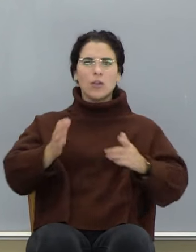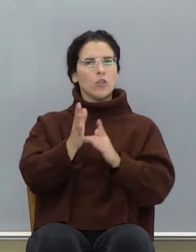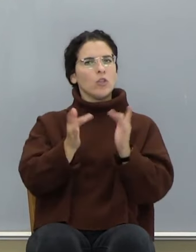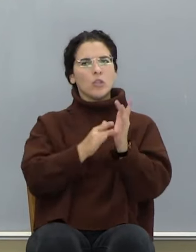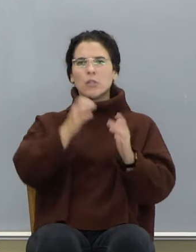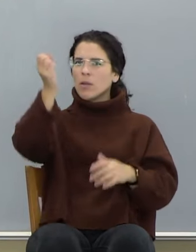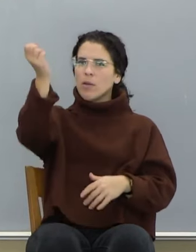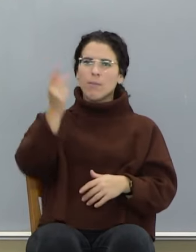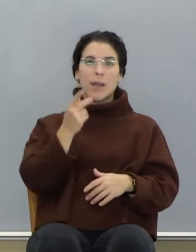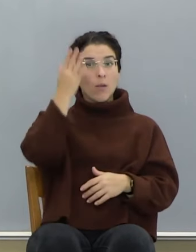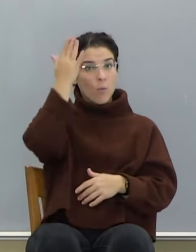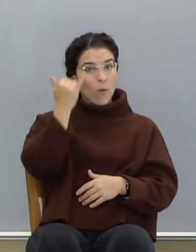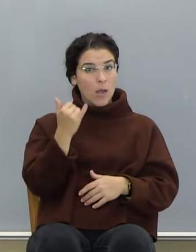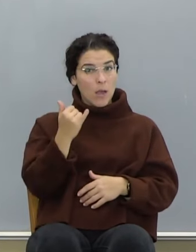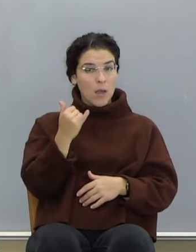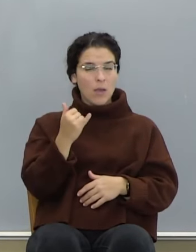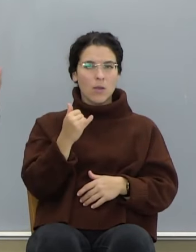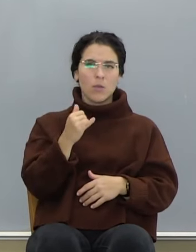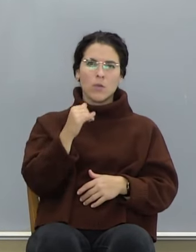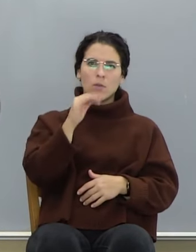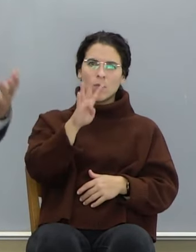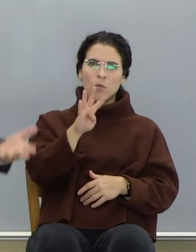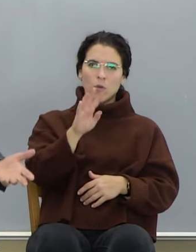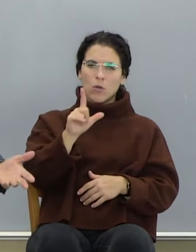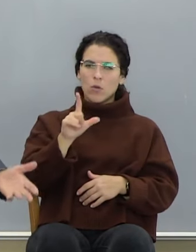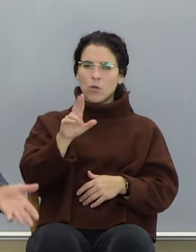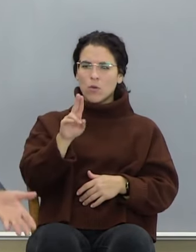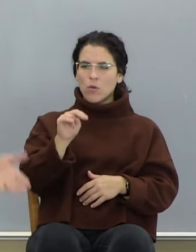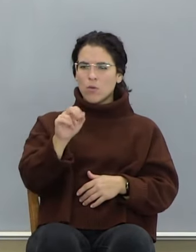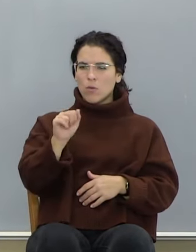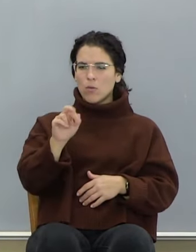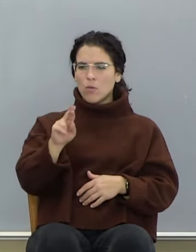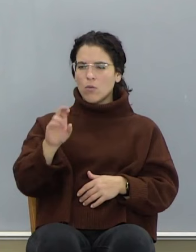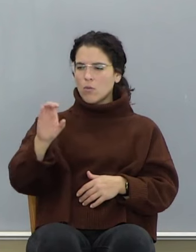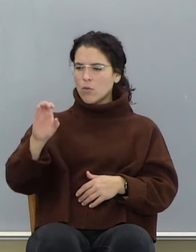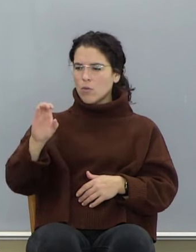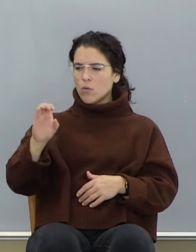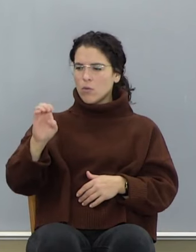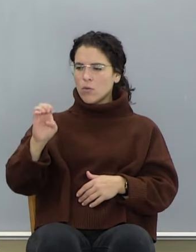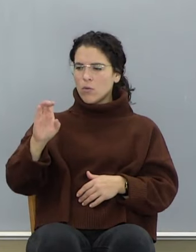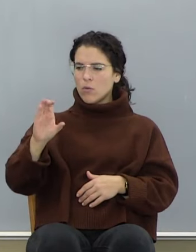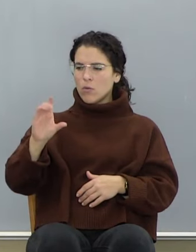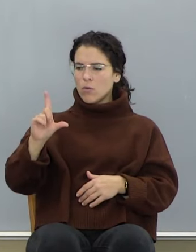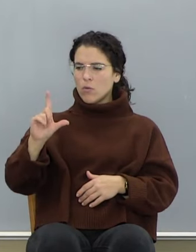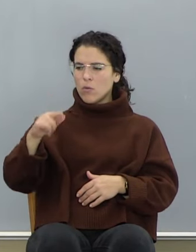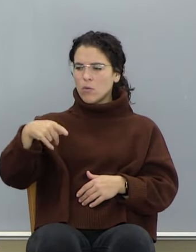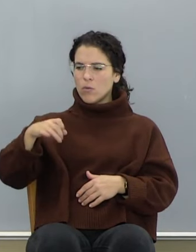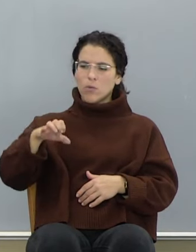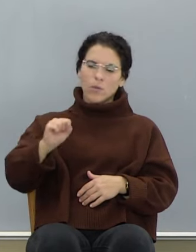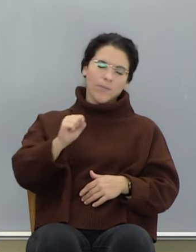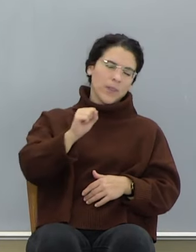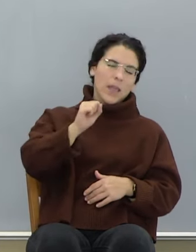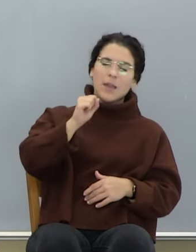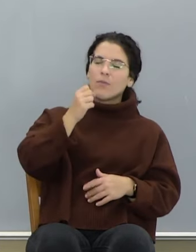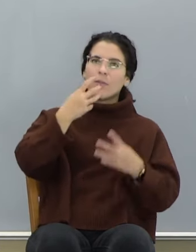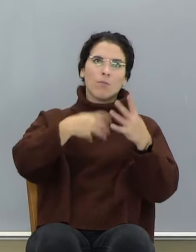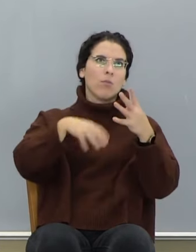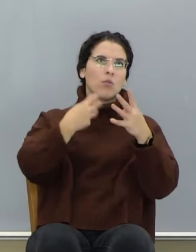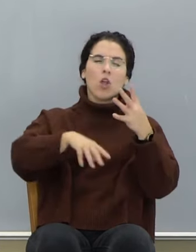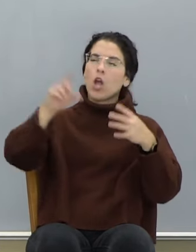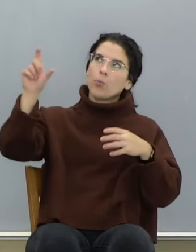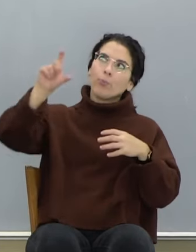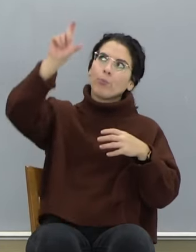back. Why? Because there were supposedly four lunar eclipses, and then you get into the, quote, blood moon theology. And all.